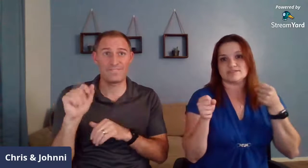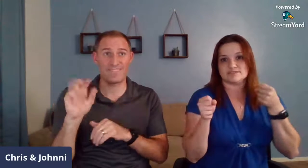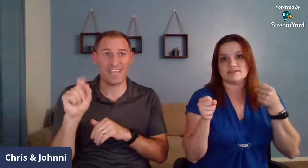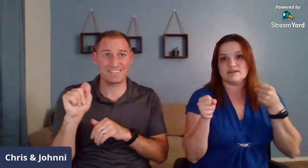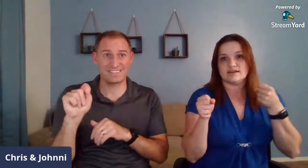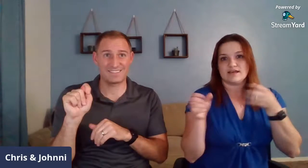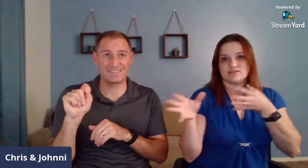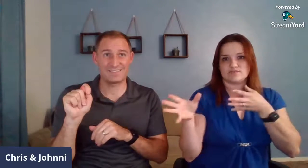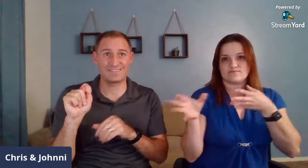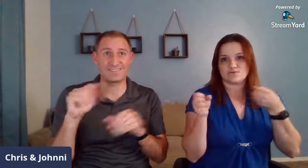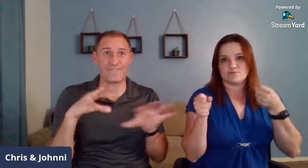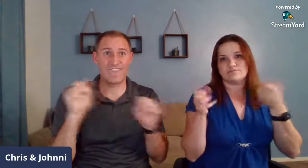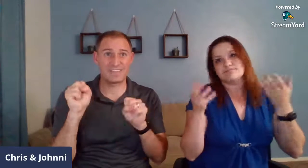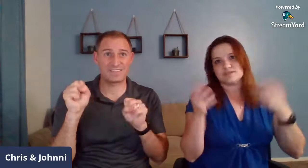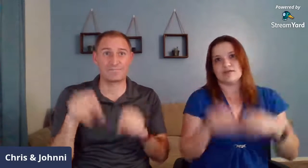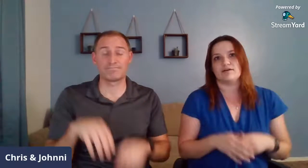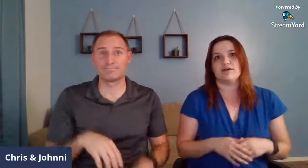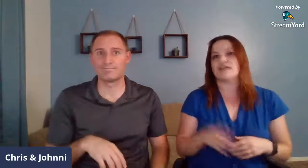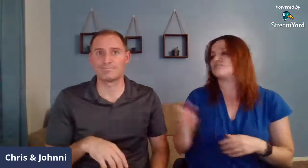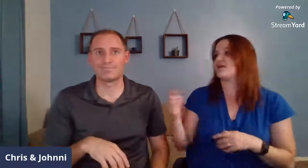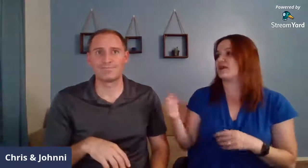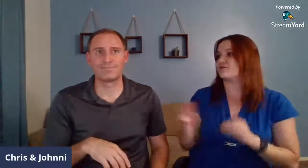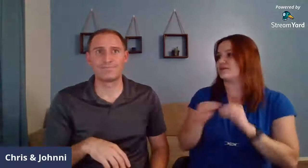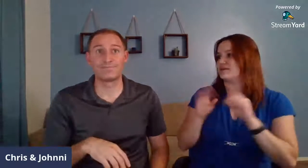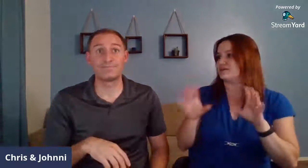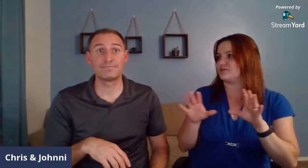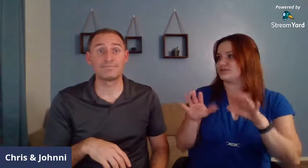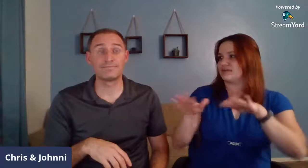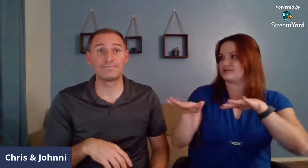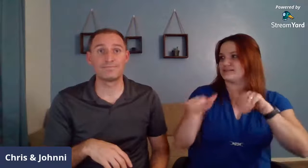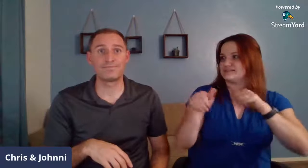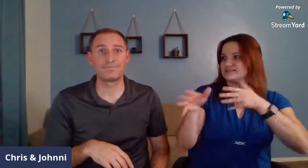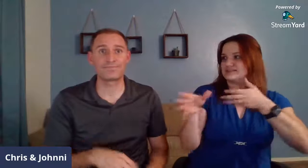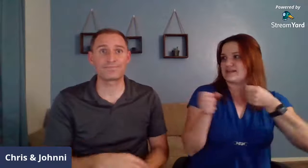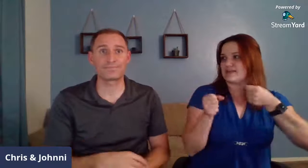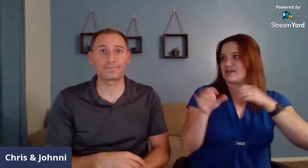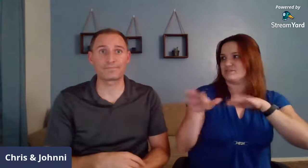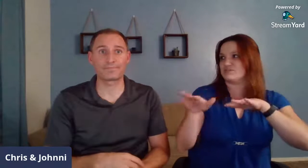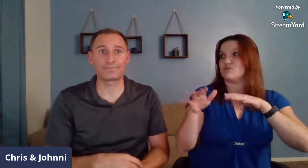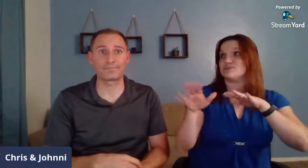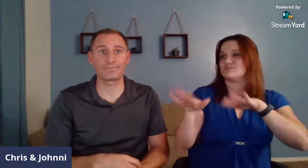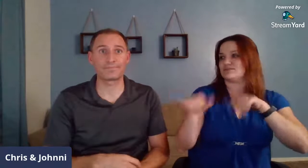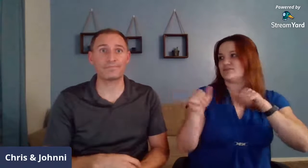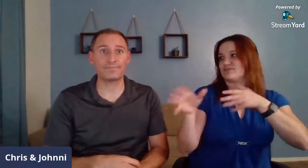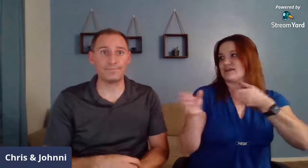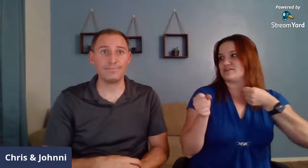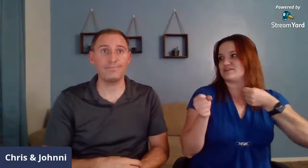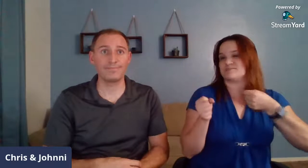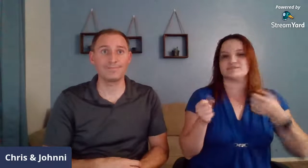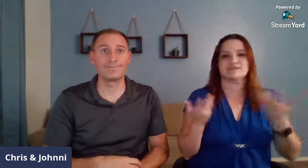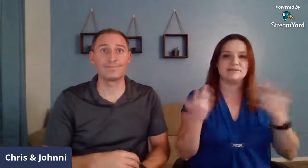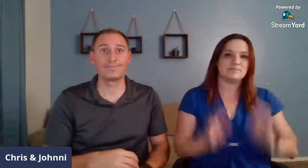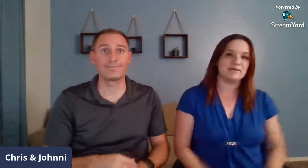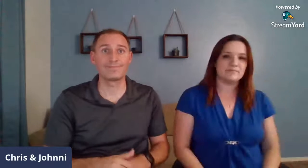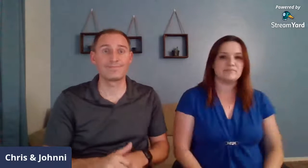fists. And so that's why I kind of wanted to be clear with that because it's the same hand motion, but 2 different hand shapes. But